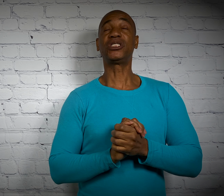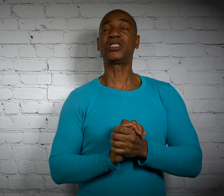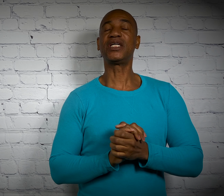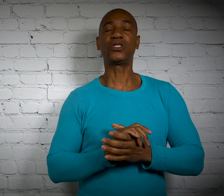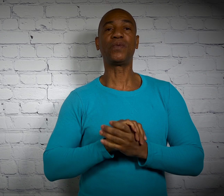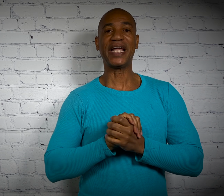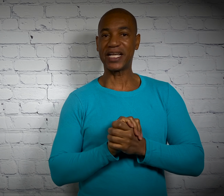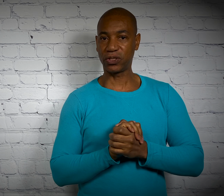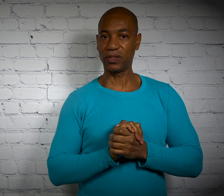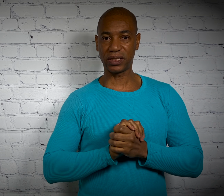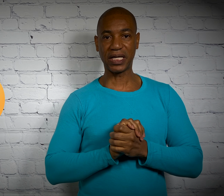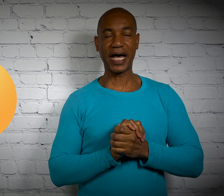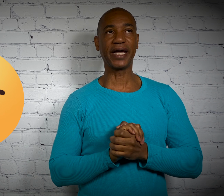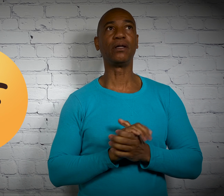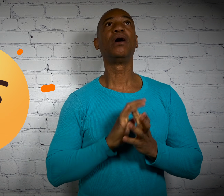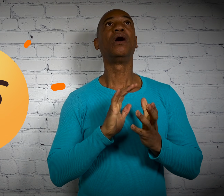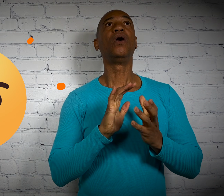say someone asks you to sign